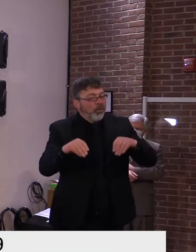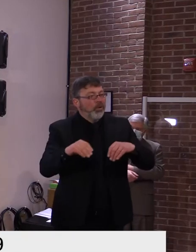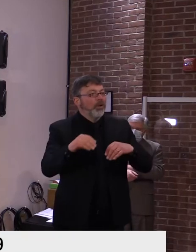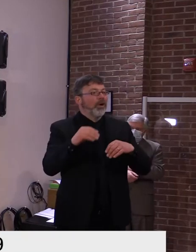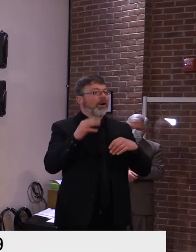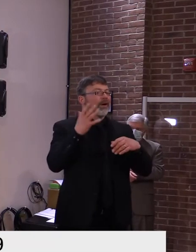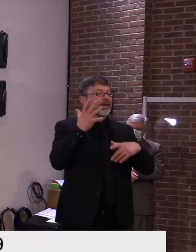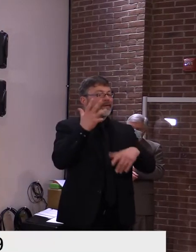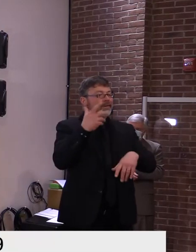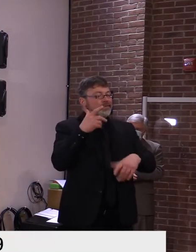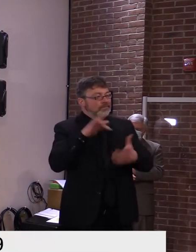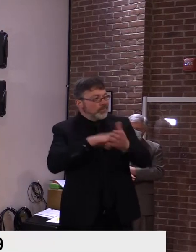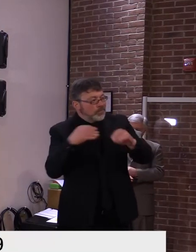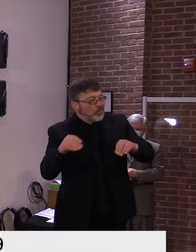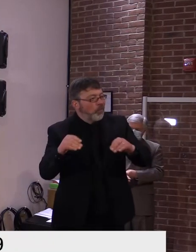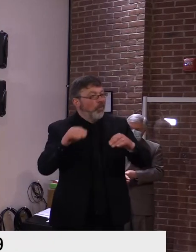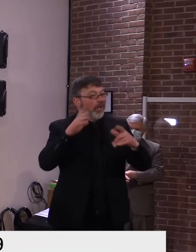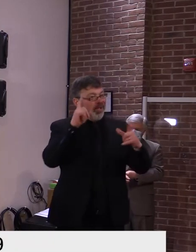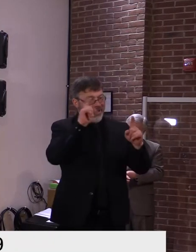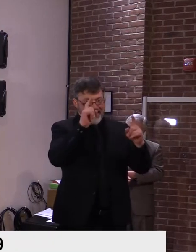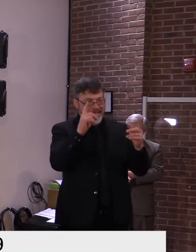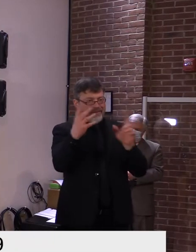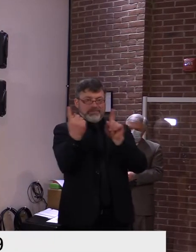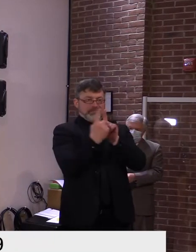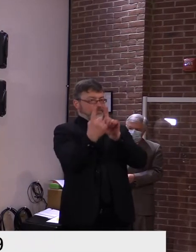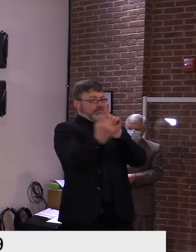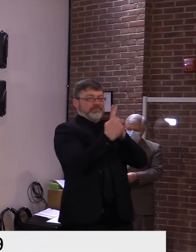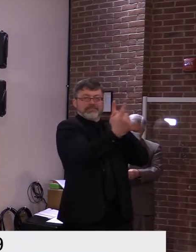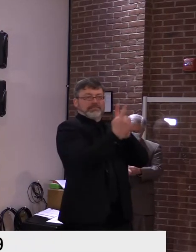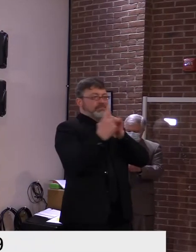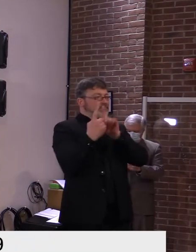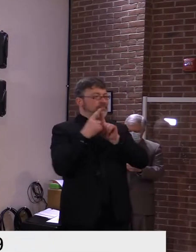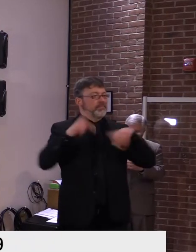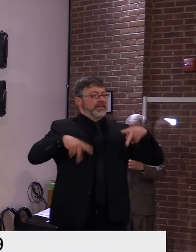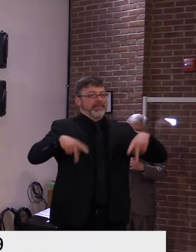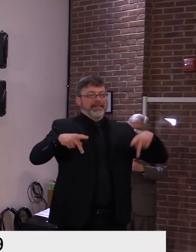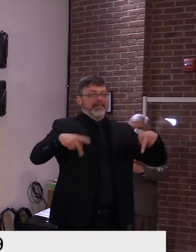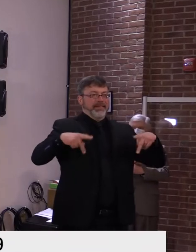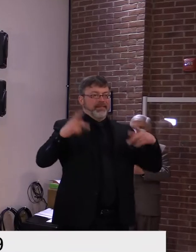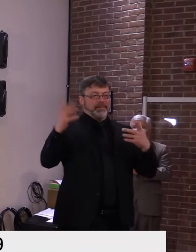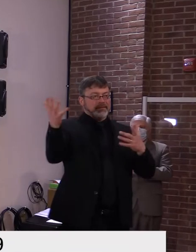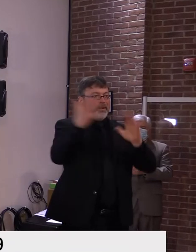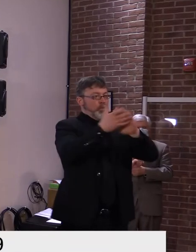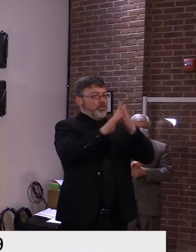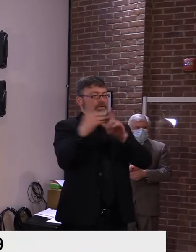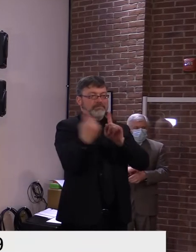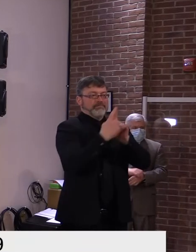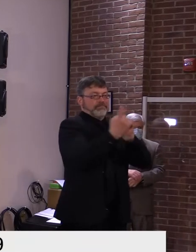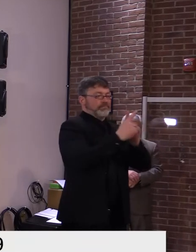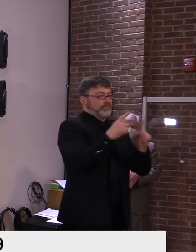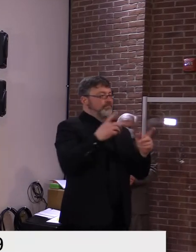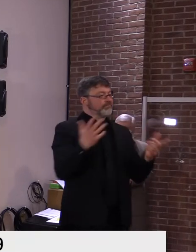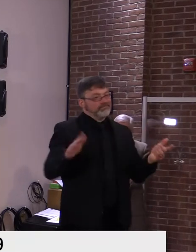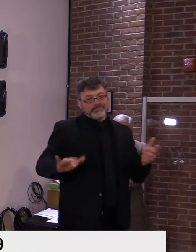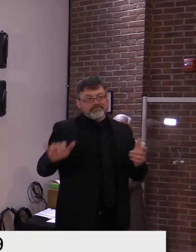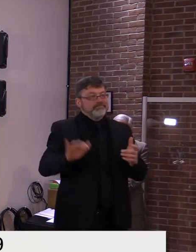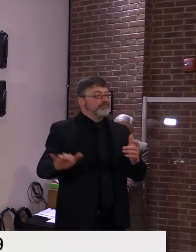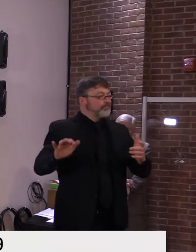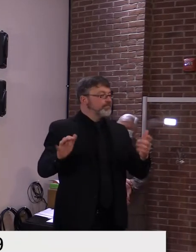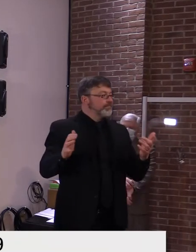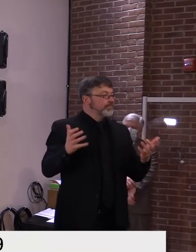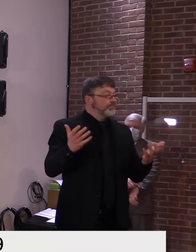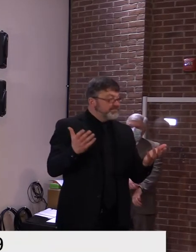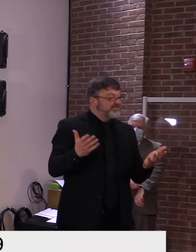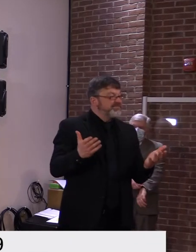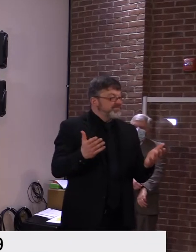to say that the variant strains play a major role or a minor role, but they clearly play a role here.